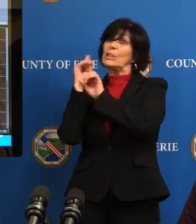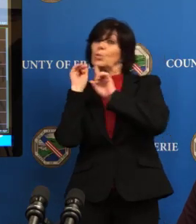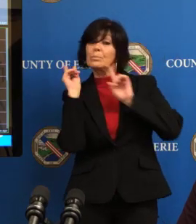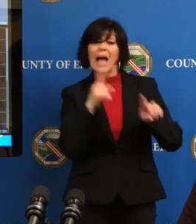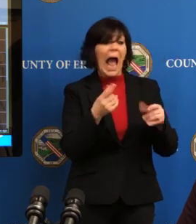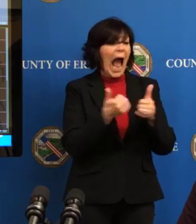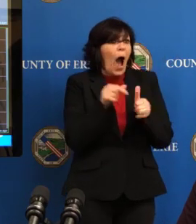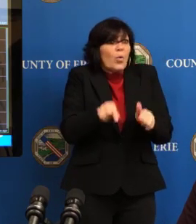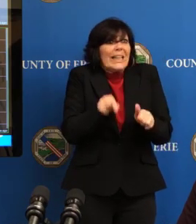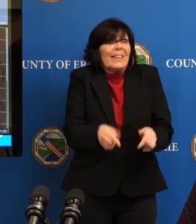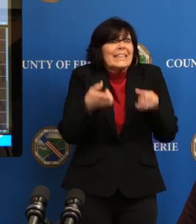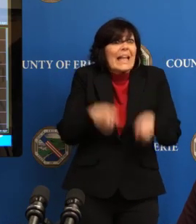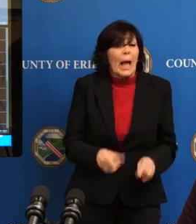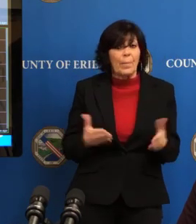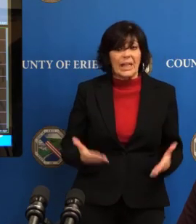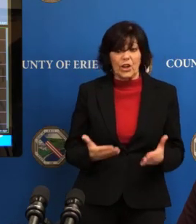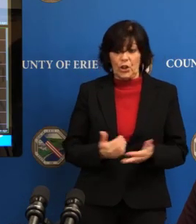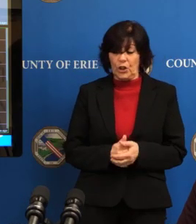get here?